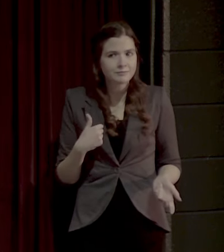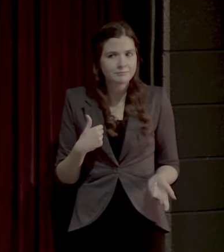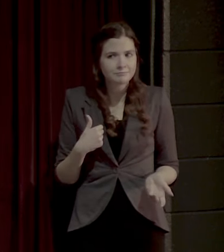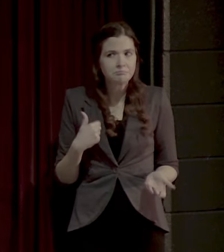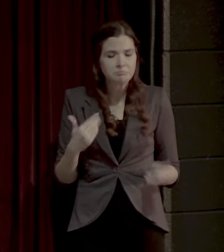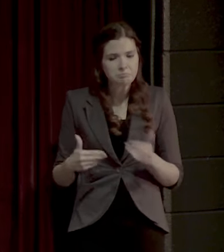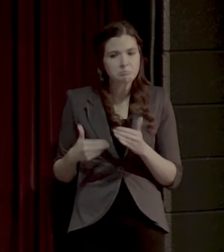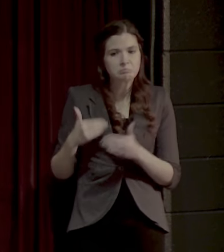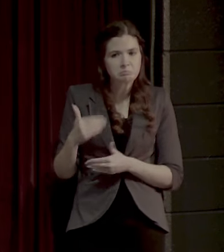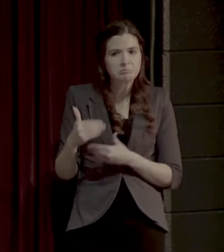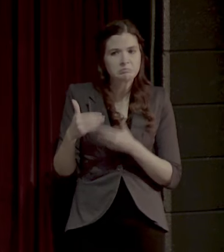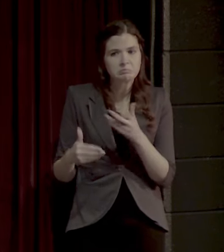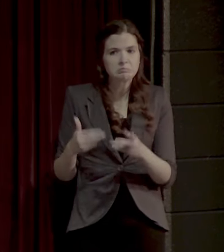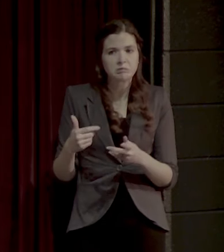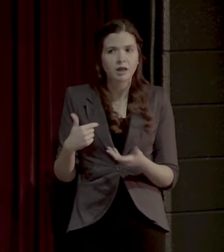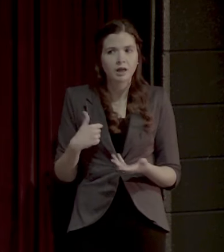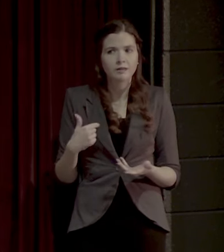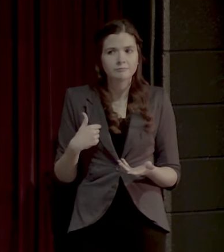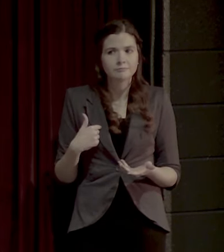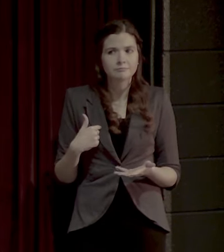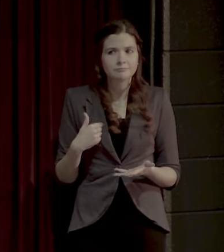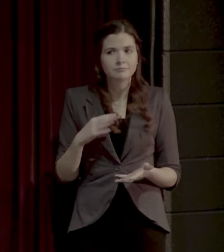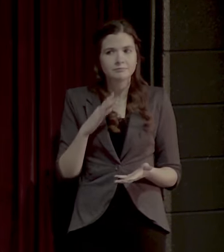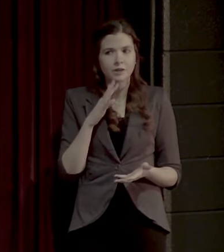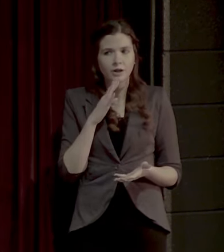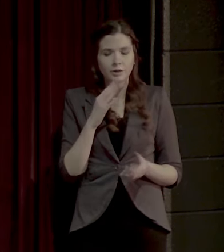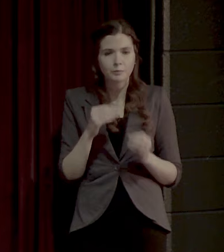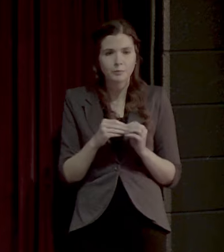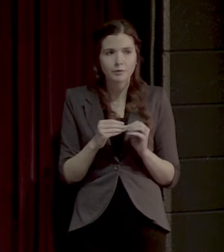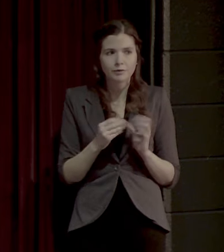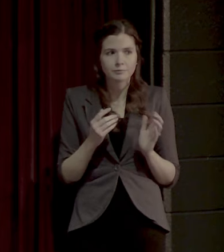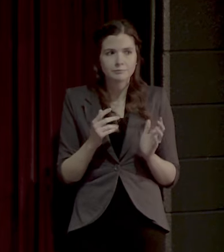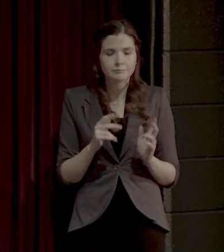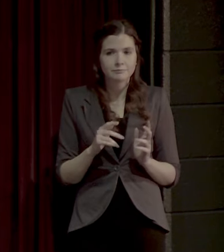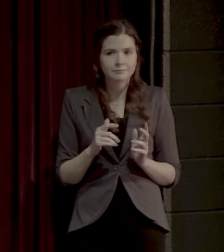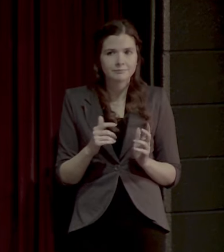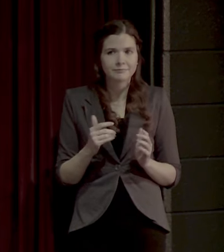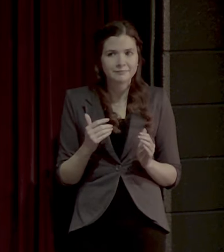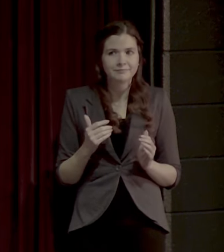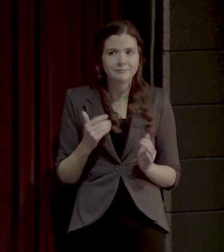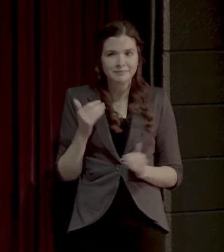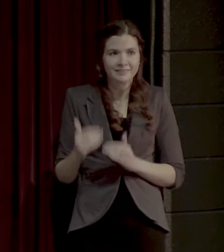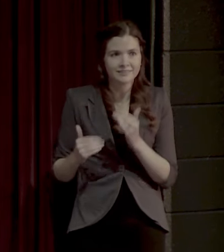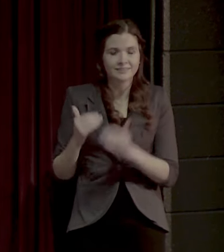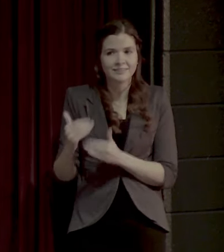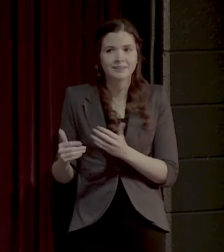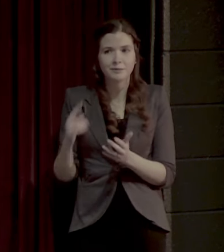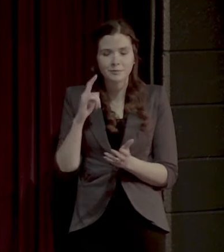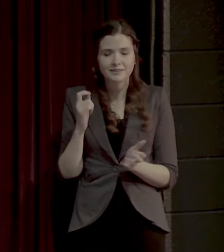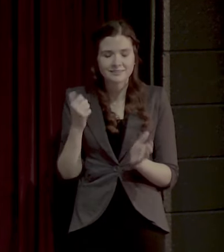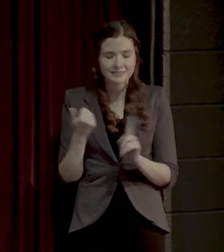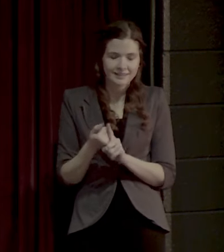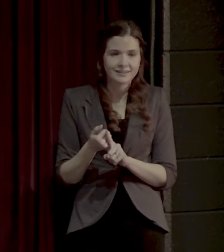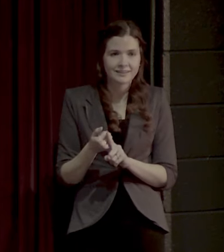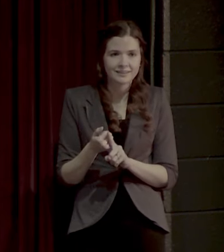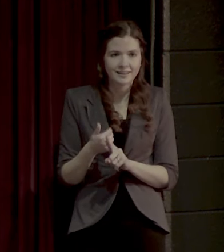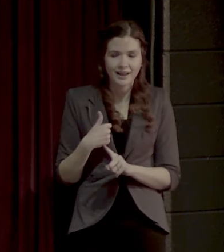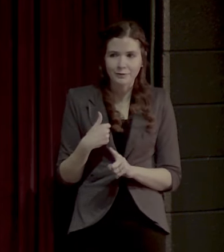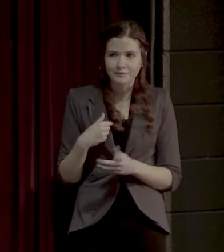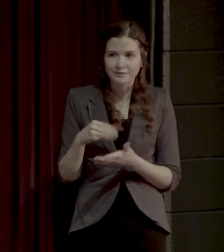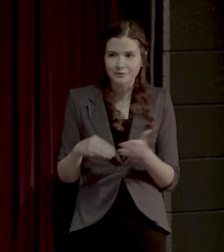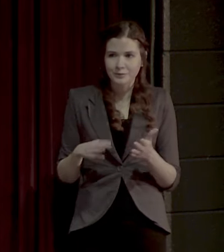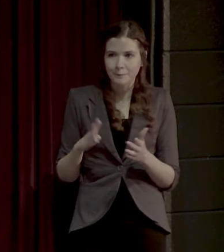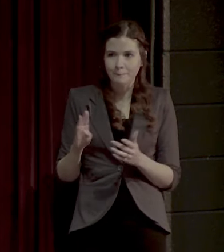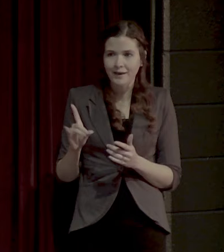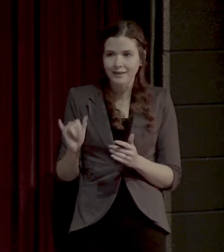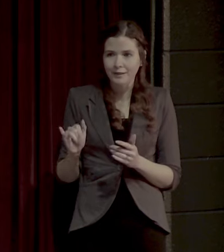but surely, I was coming out of my shell. It must have started a chain reaction because suddenly I was student body